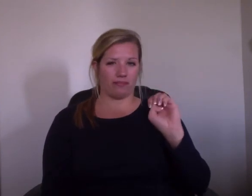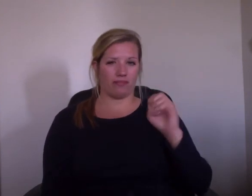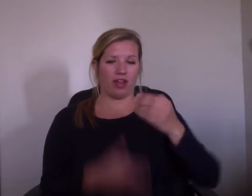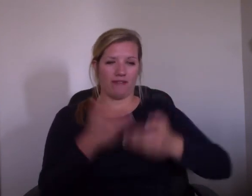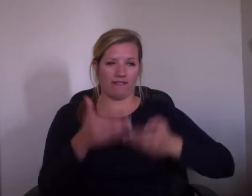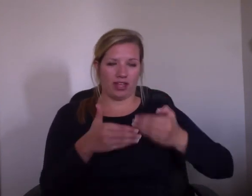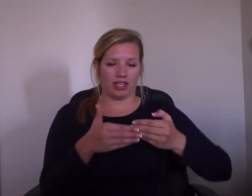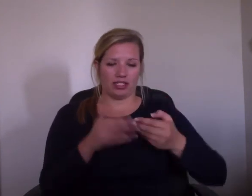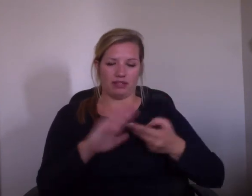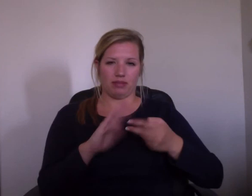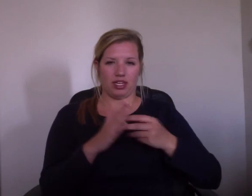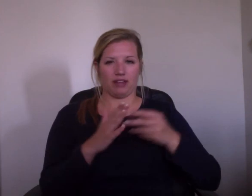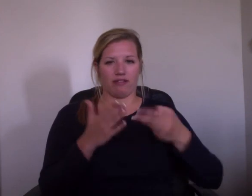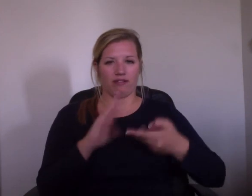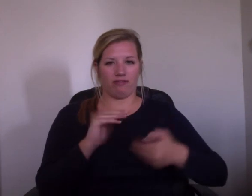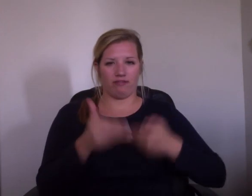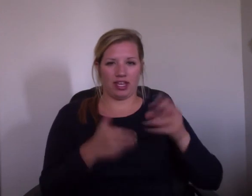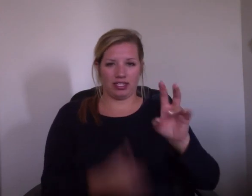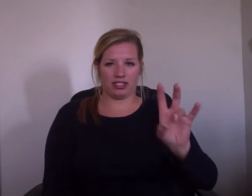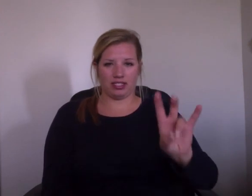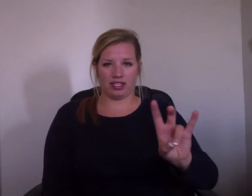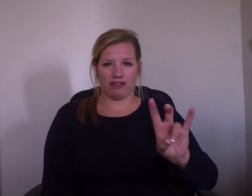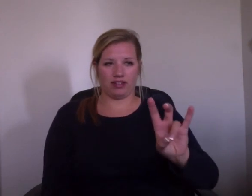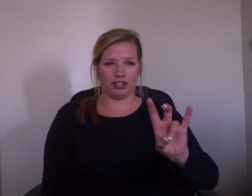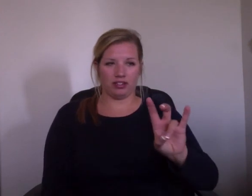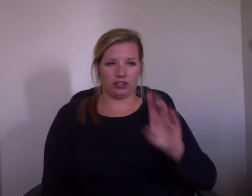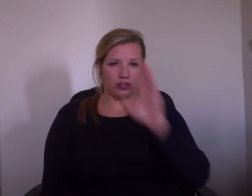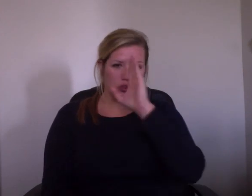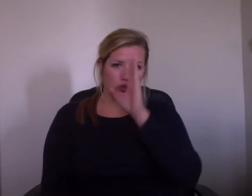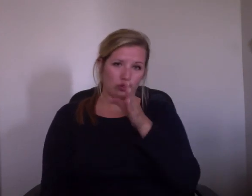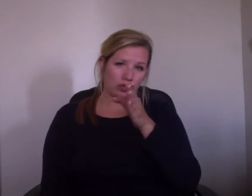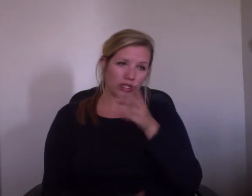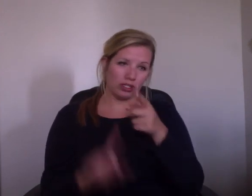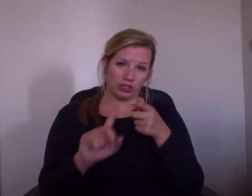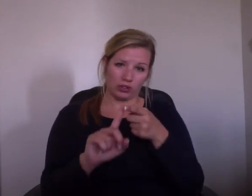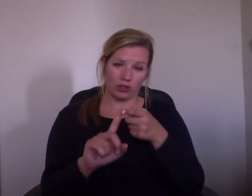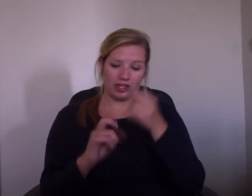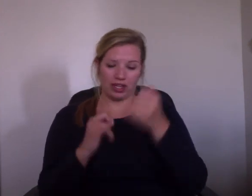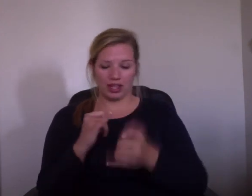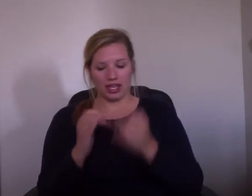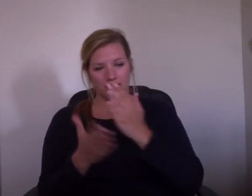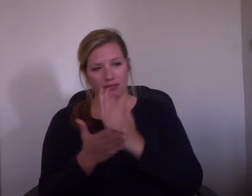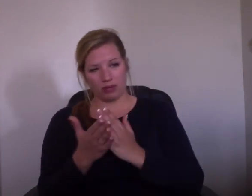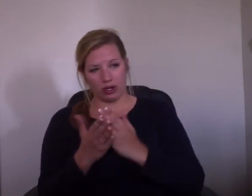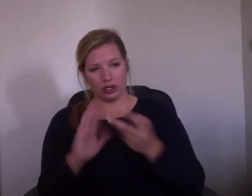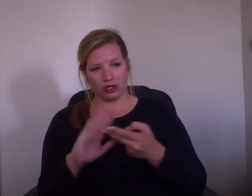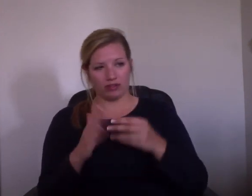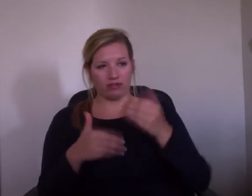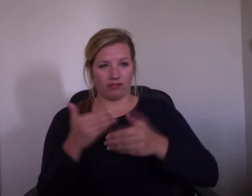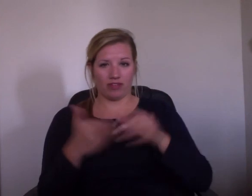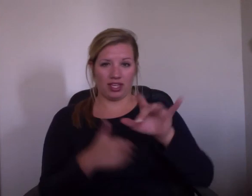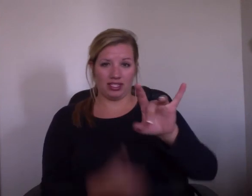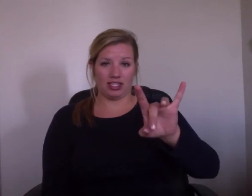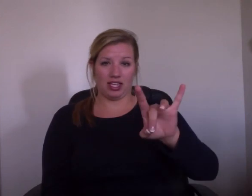And that phase leads us directly to the last phase, and that is the reinvention